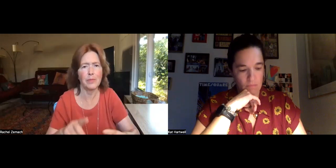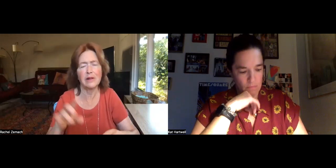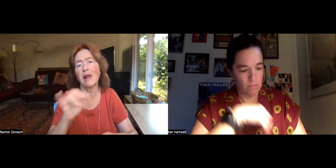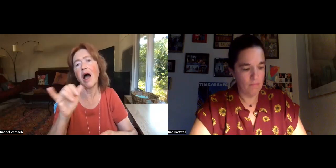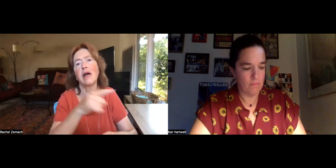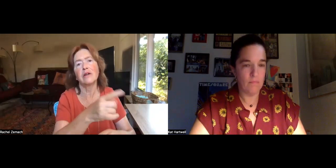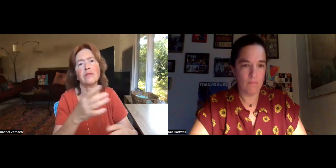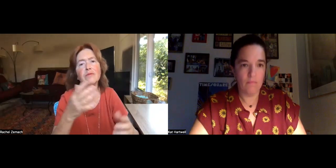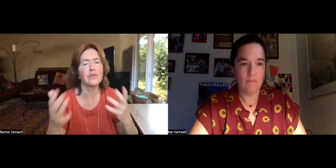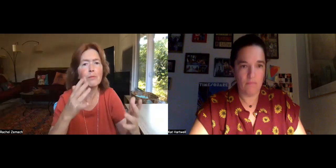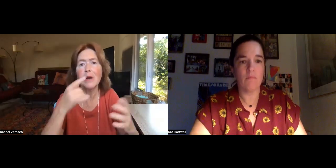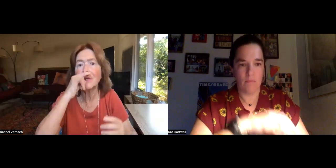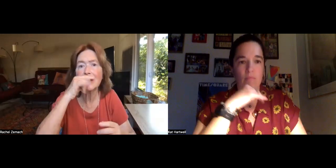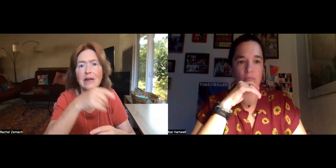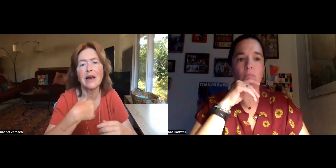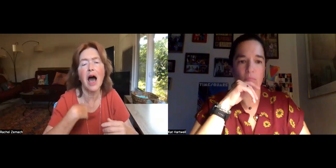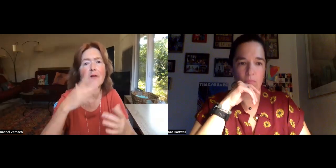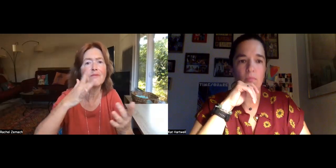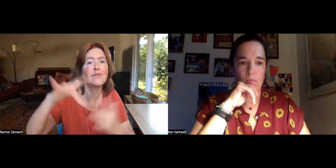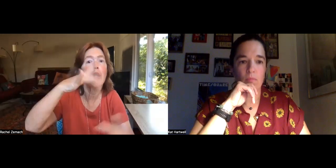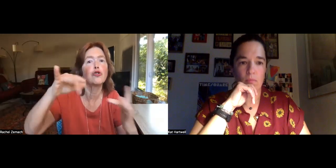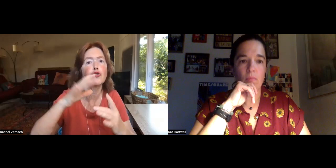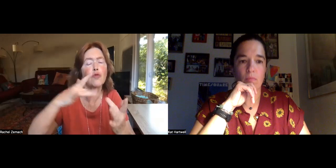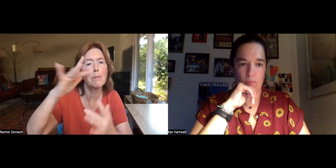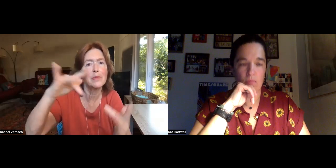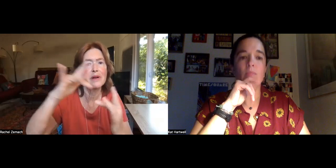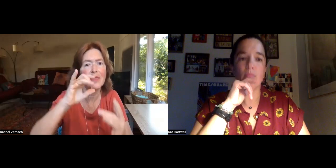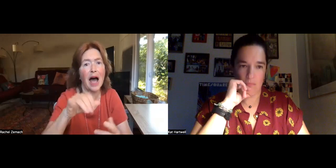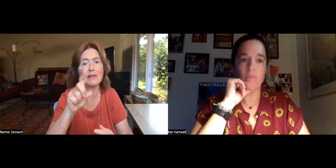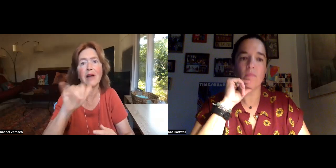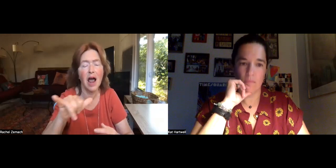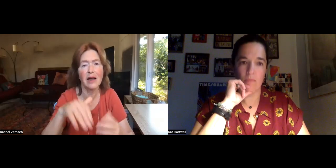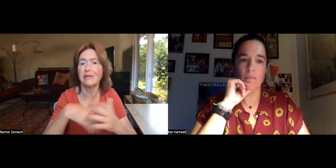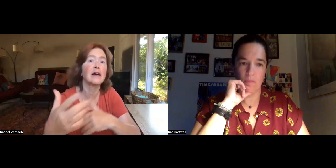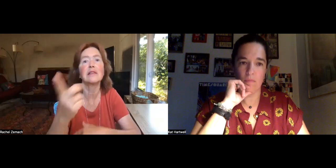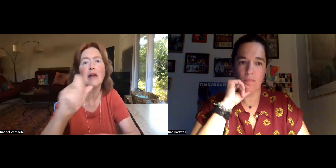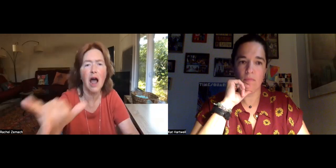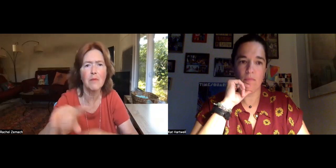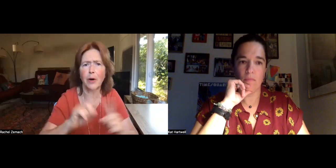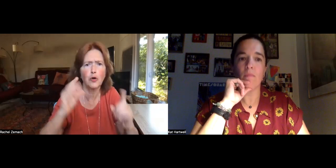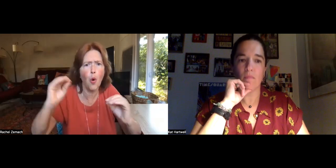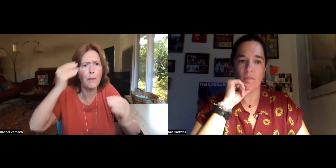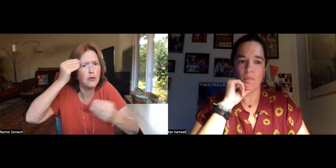happen like maybe kid had their truth that day, next day, but nobody